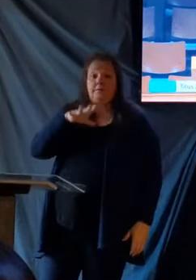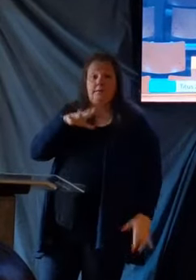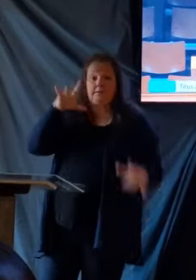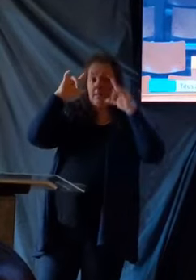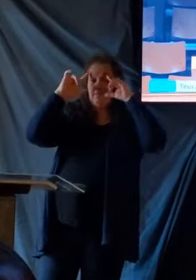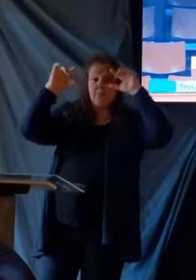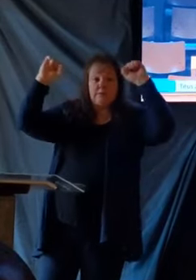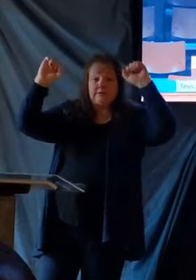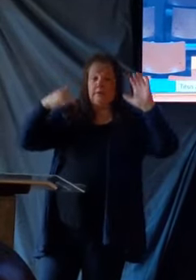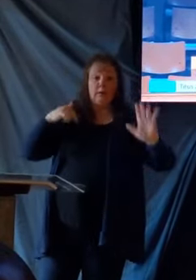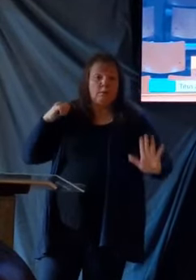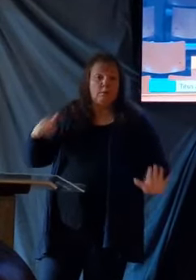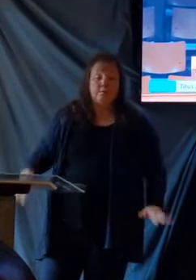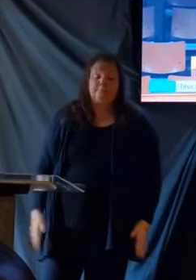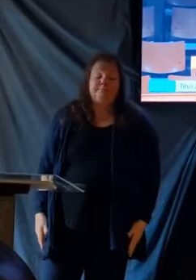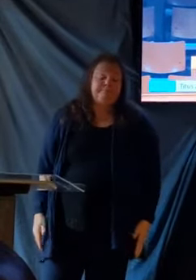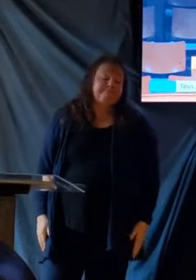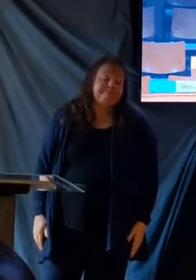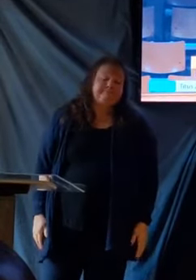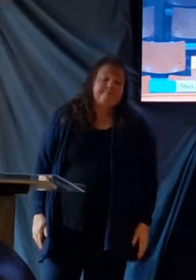president.